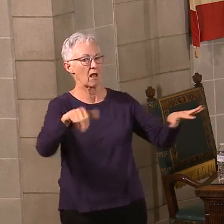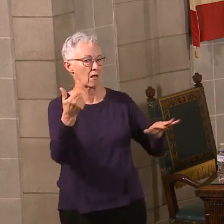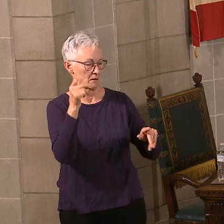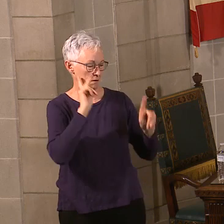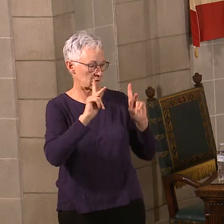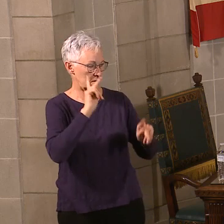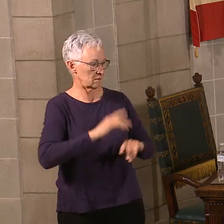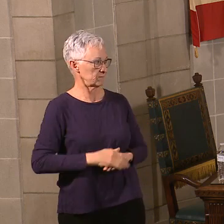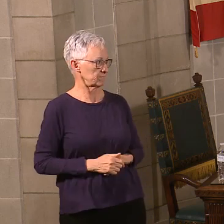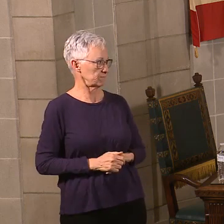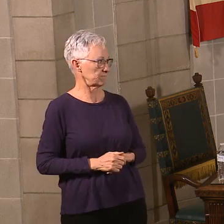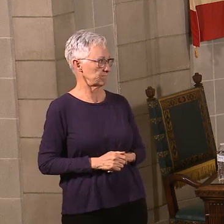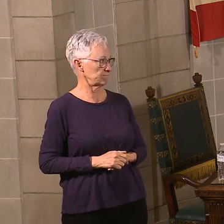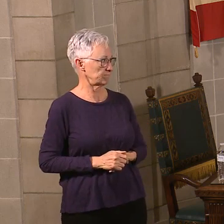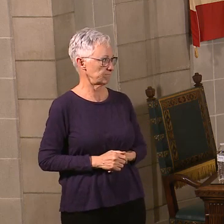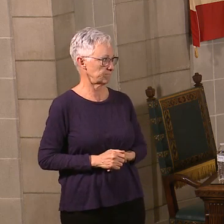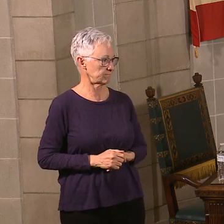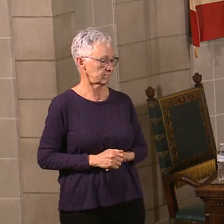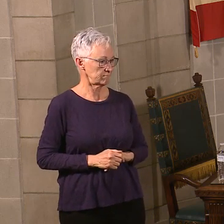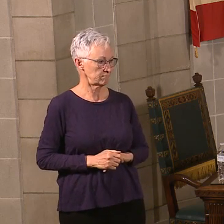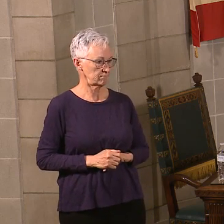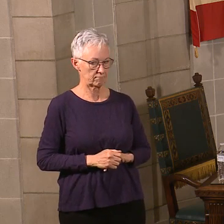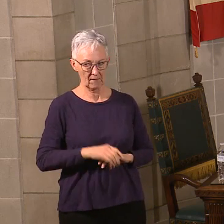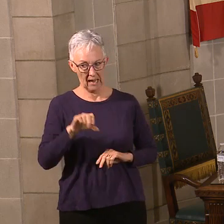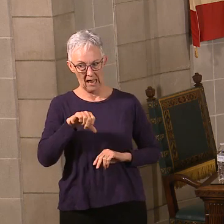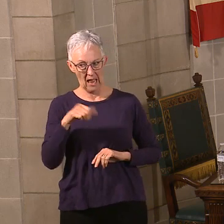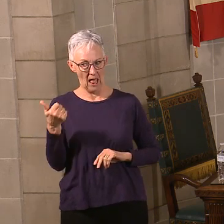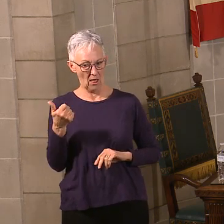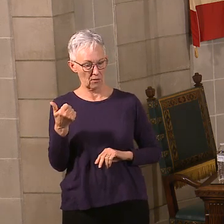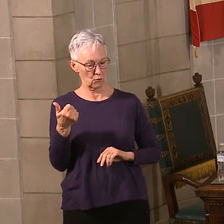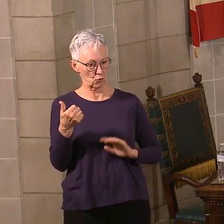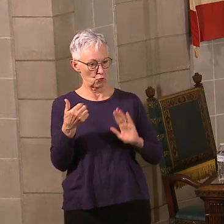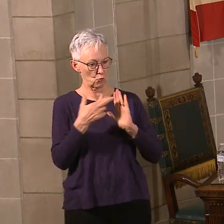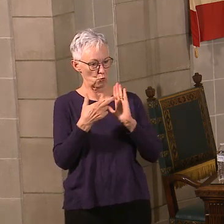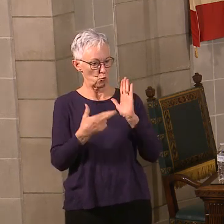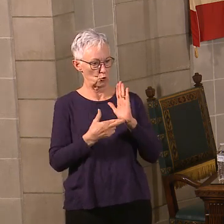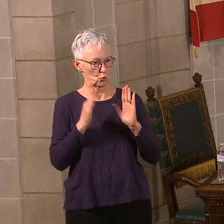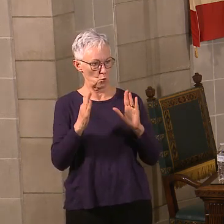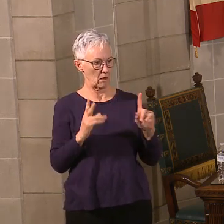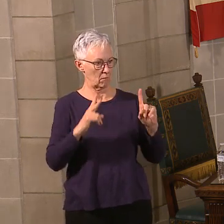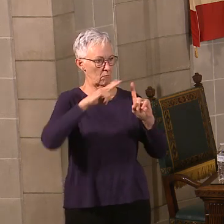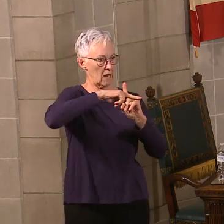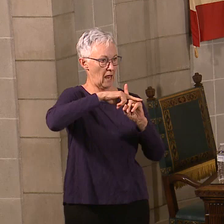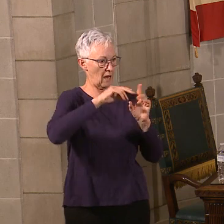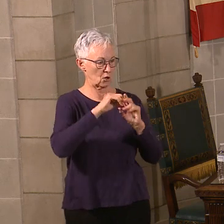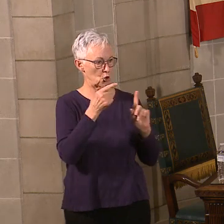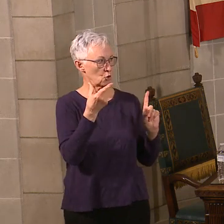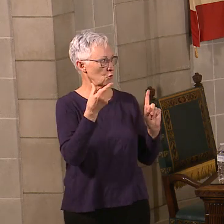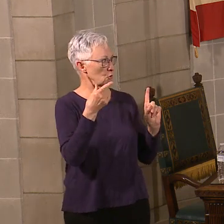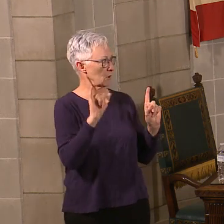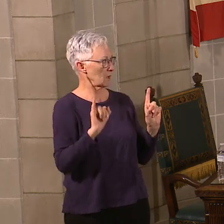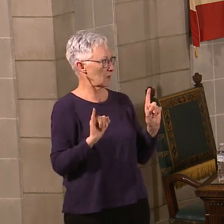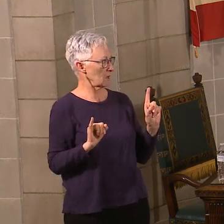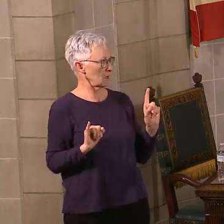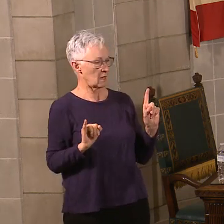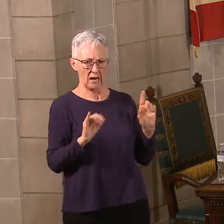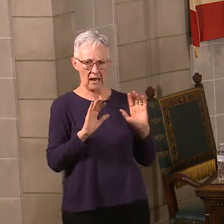Can you highlight the additional safeguards and measures that will be taking place in Grand Island and how your office intends to carry out and implement these